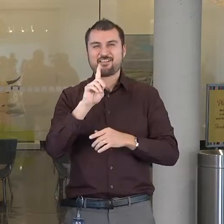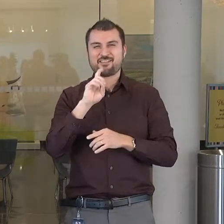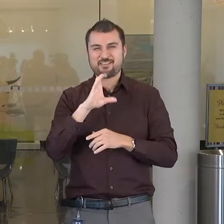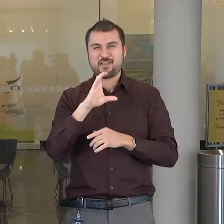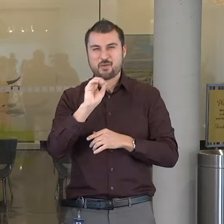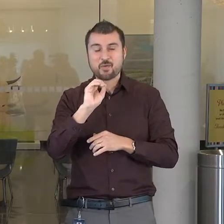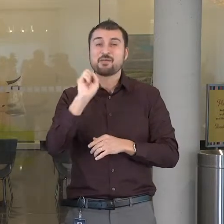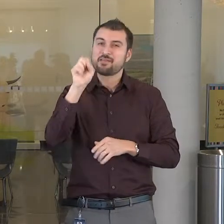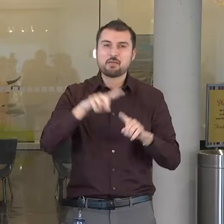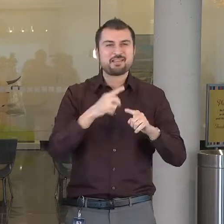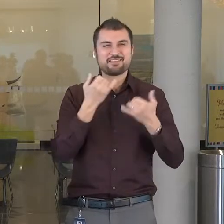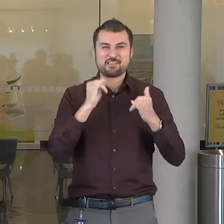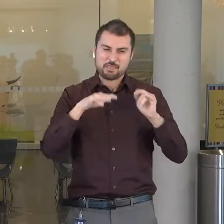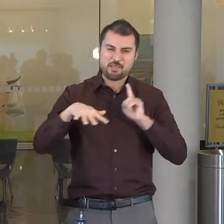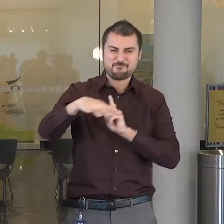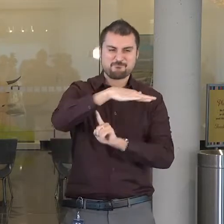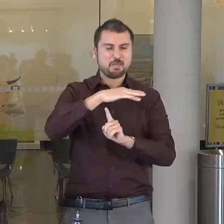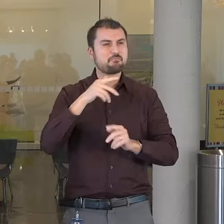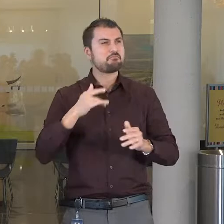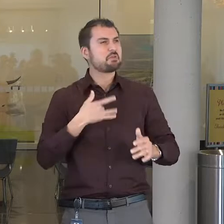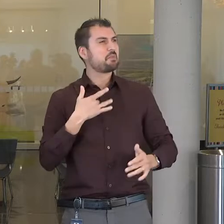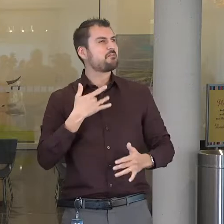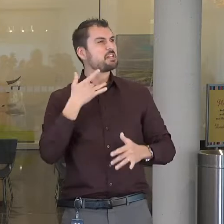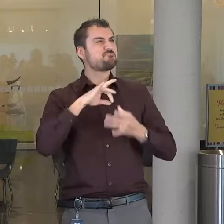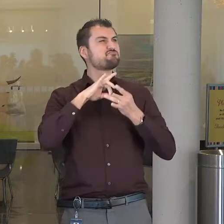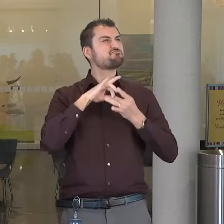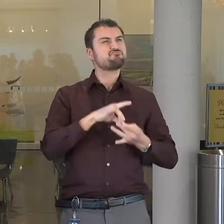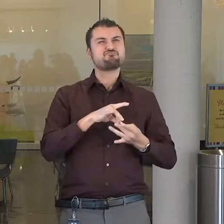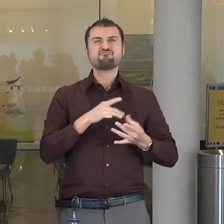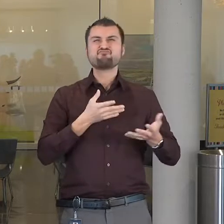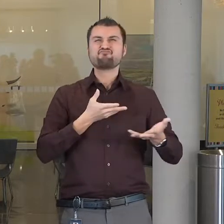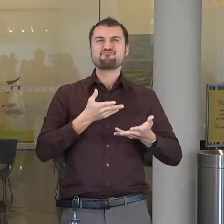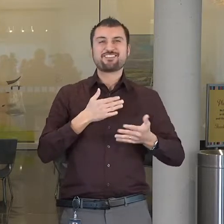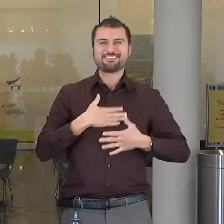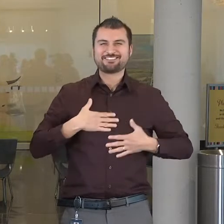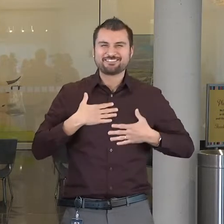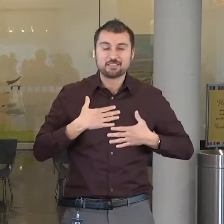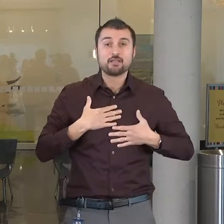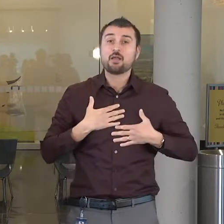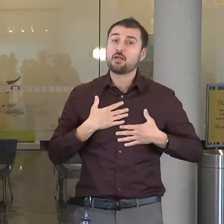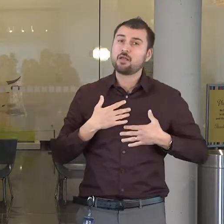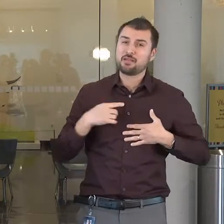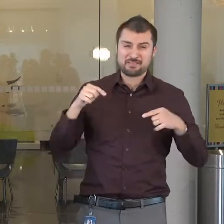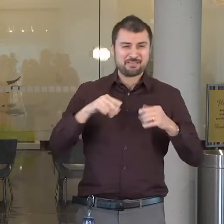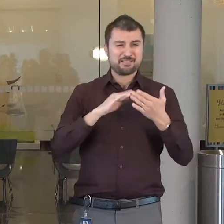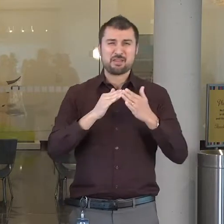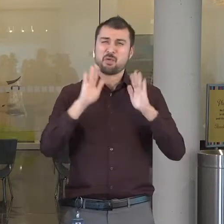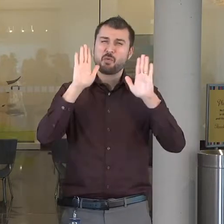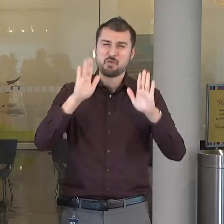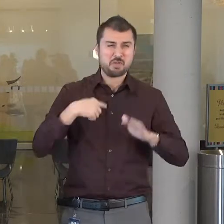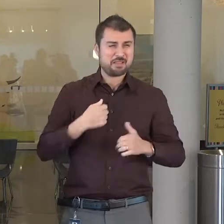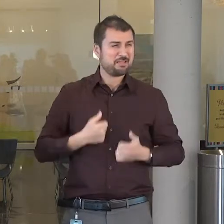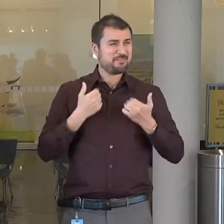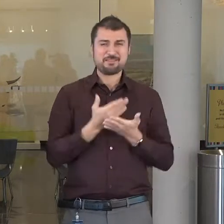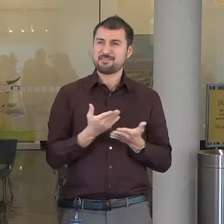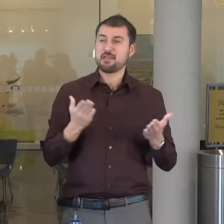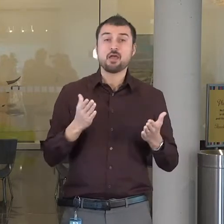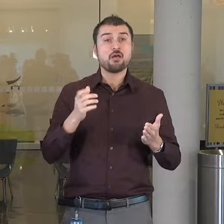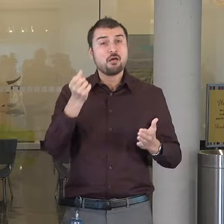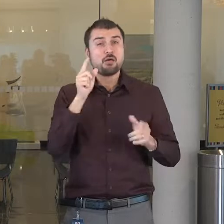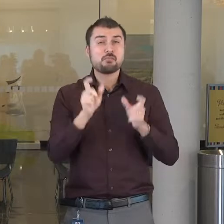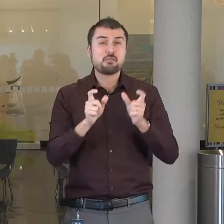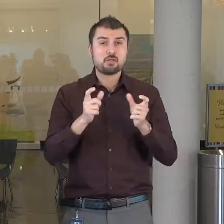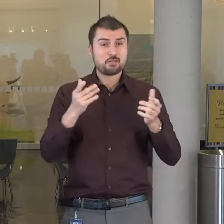people are really going to enjoy. We live in such a wonderful city. And people in the city